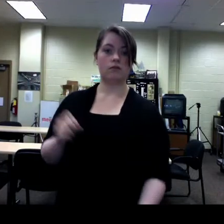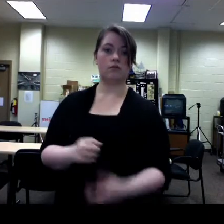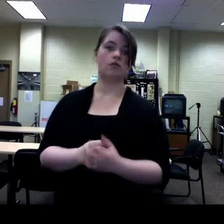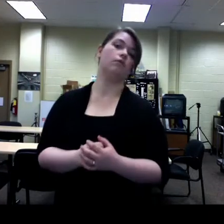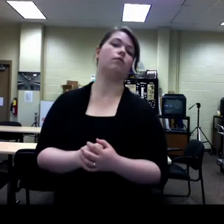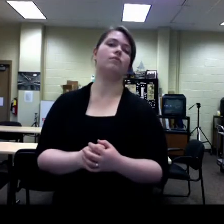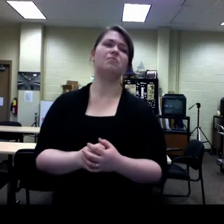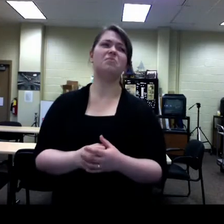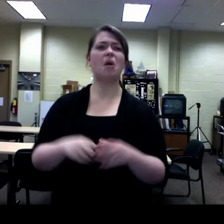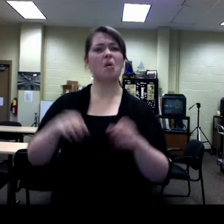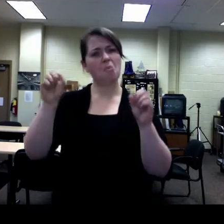Probably, right?